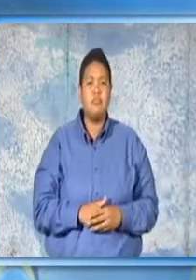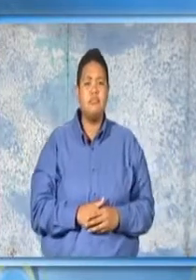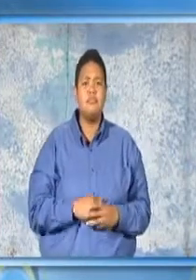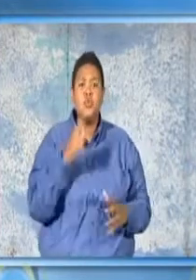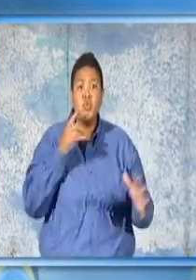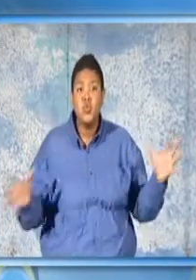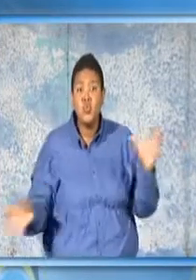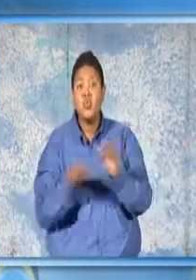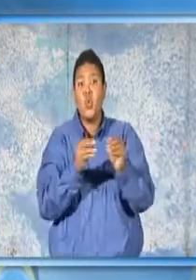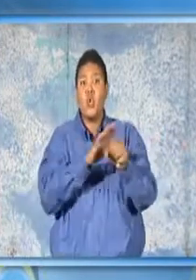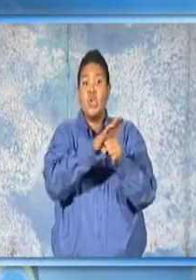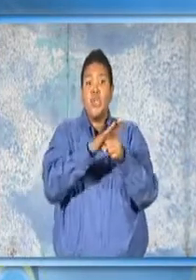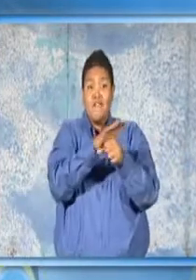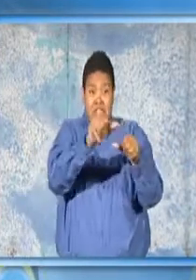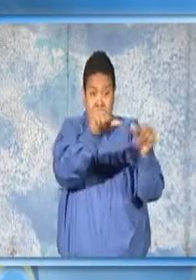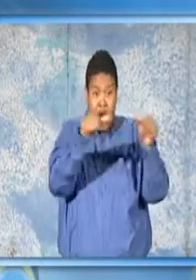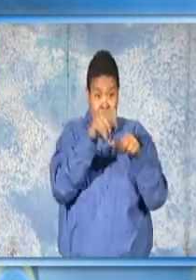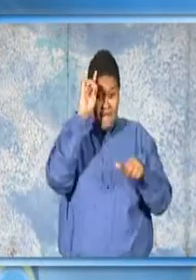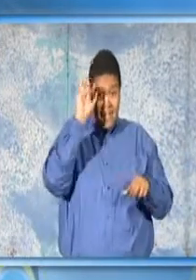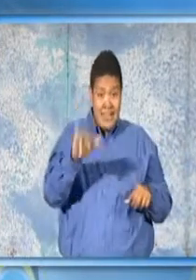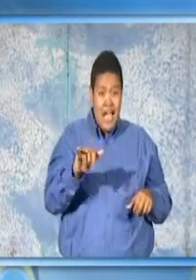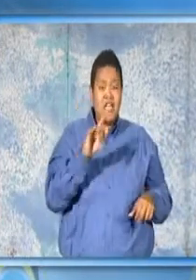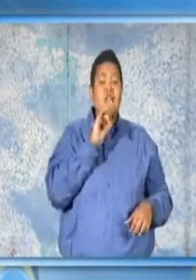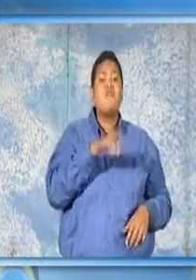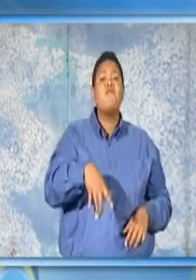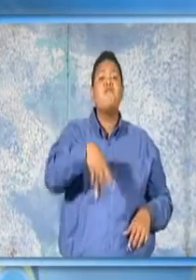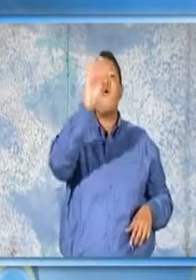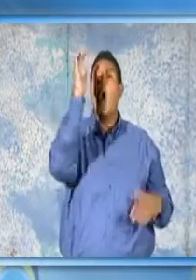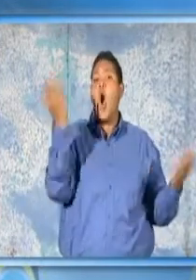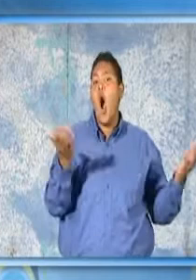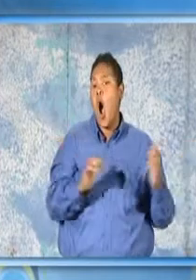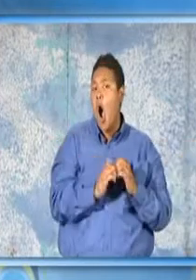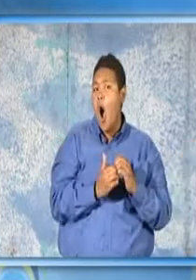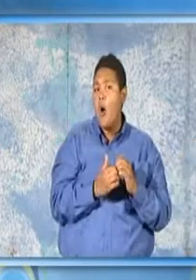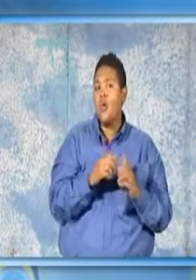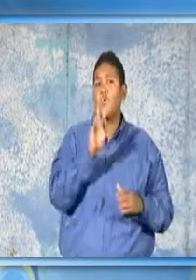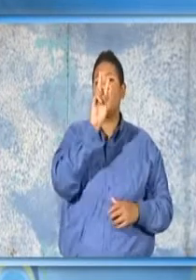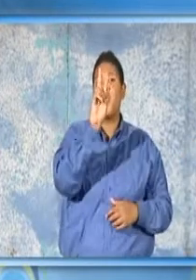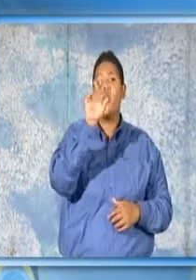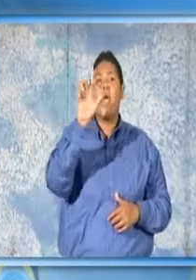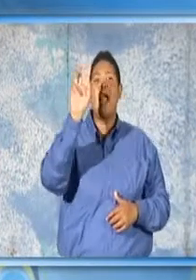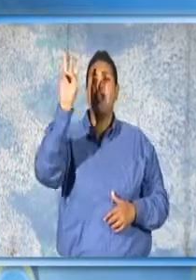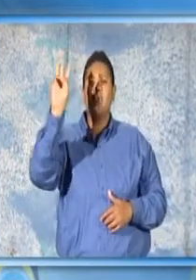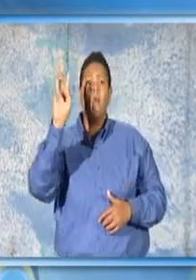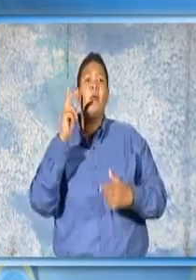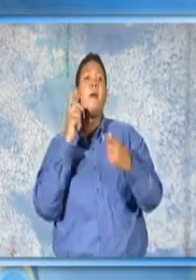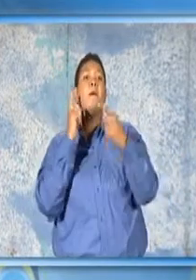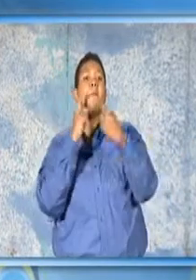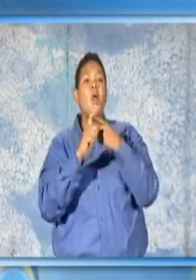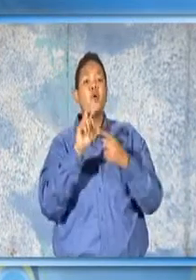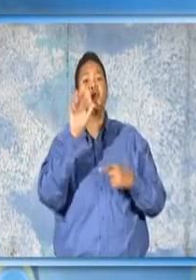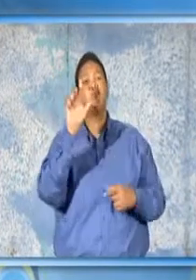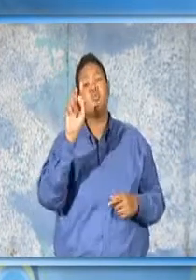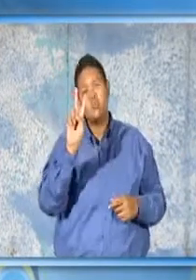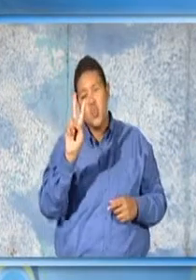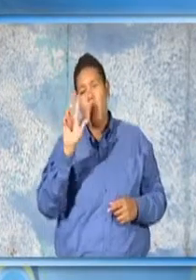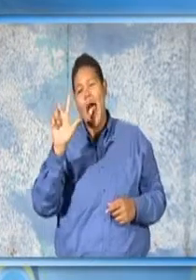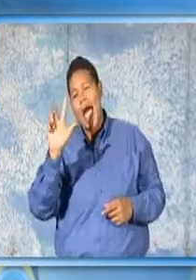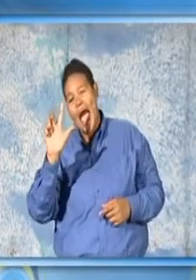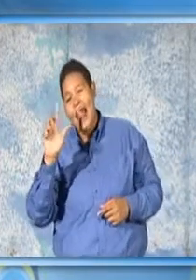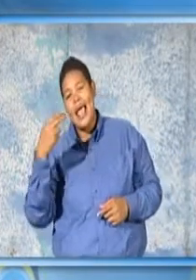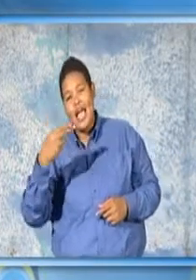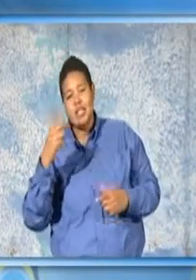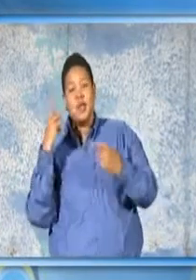the total surface area of this figure is found from 2LW plus 2LH plus